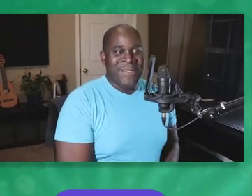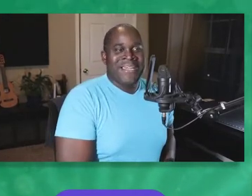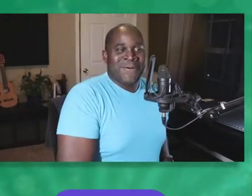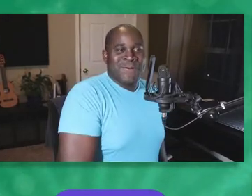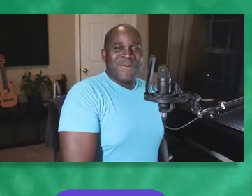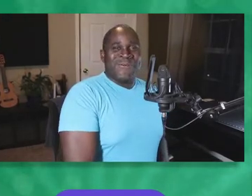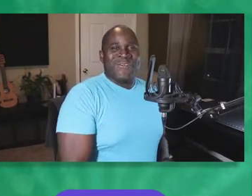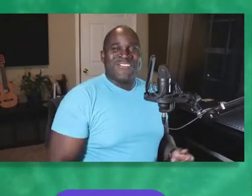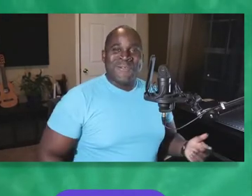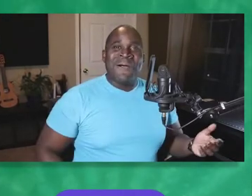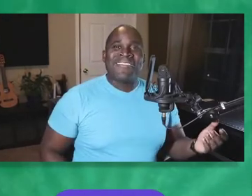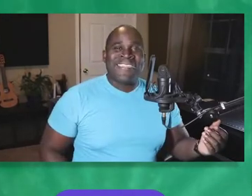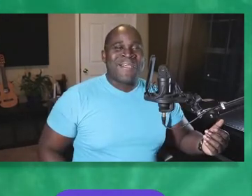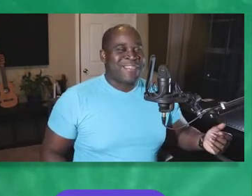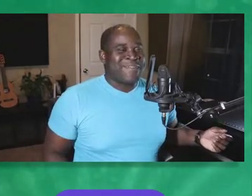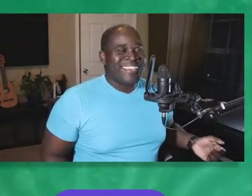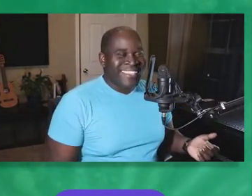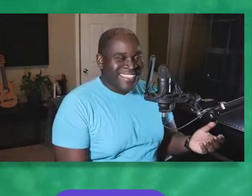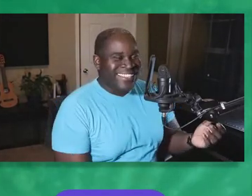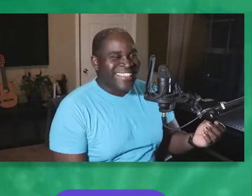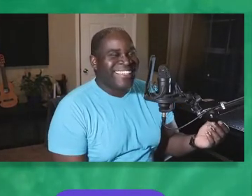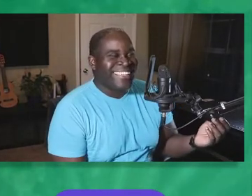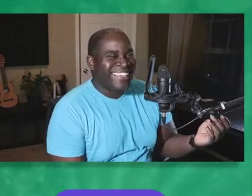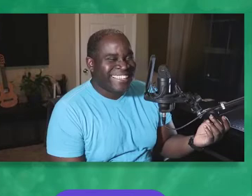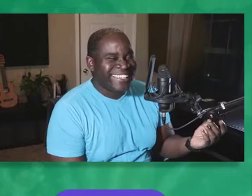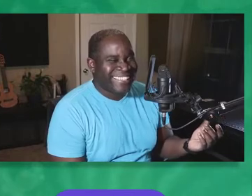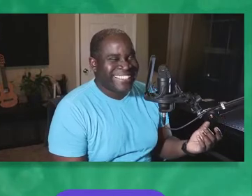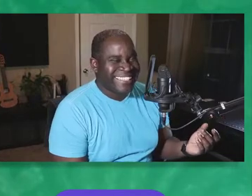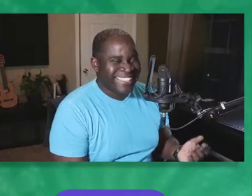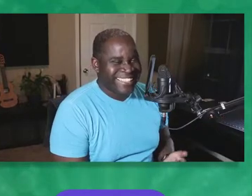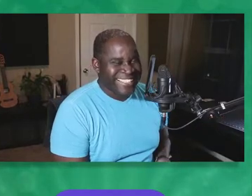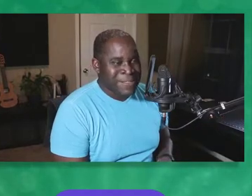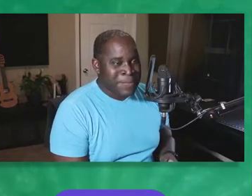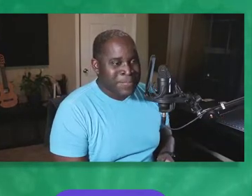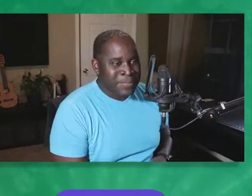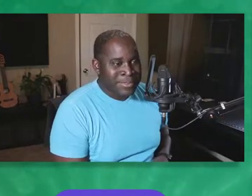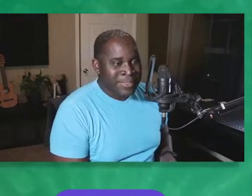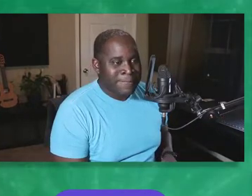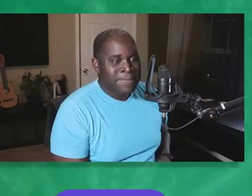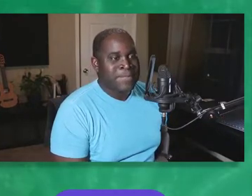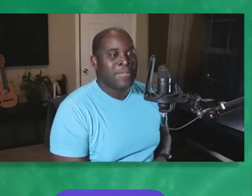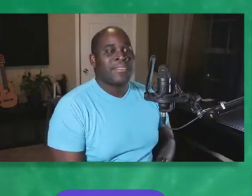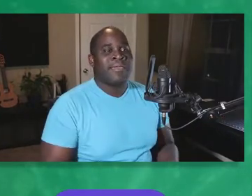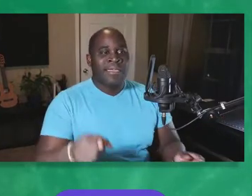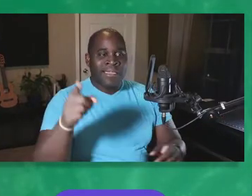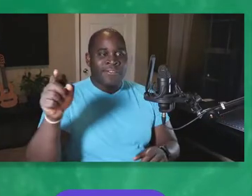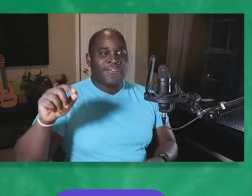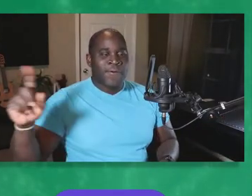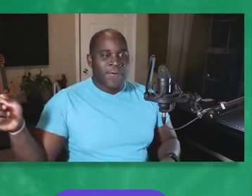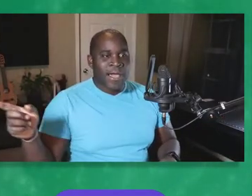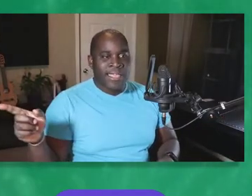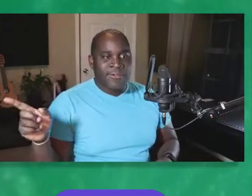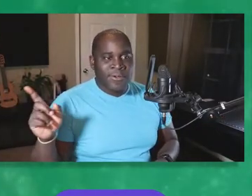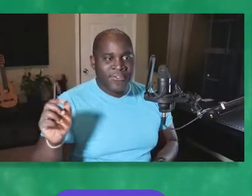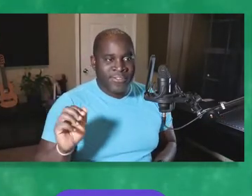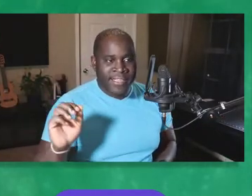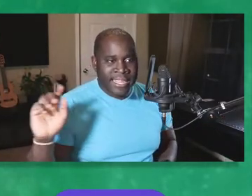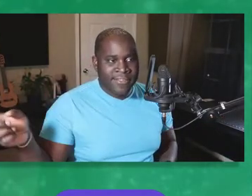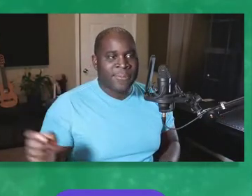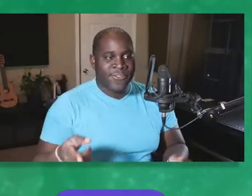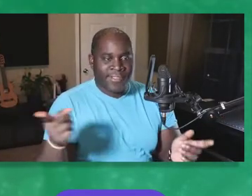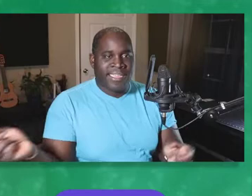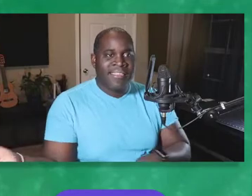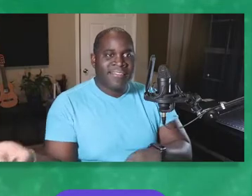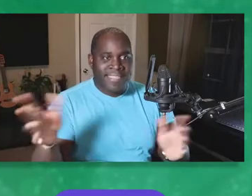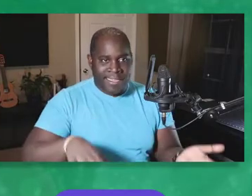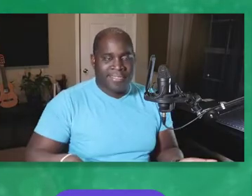you? Oh, she wants the argument. Just his death creates opportunity for. So I don't know if she signed